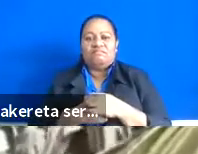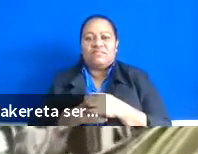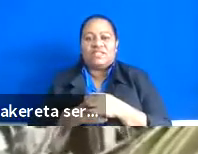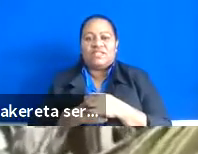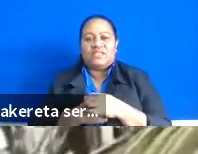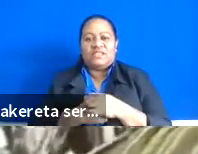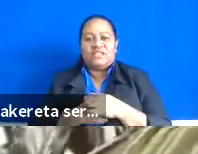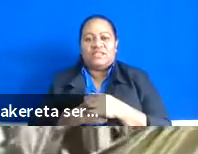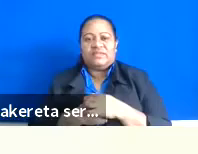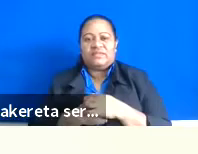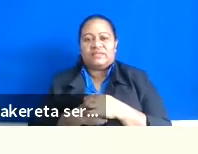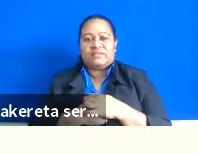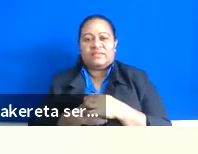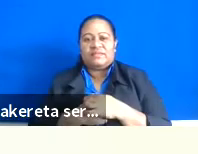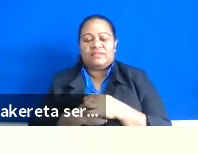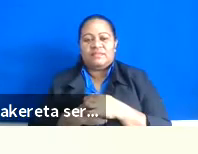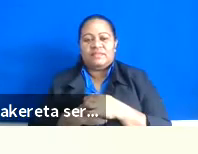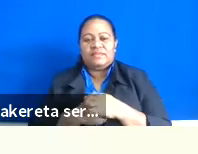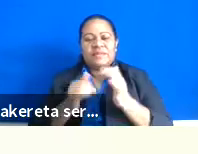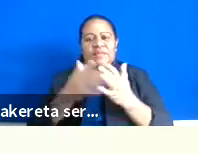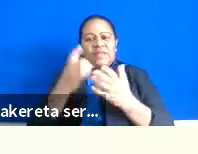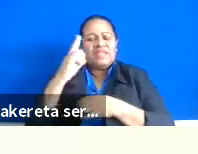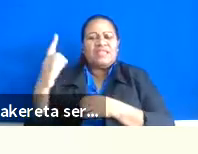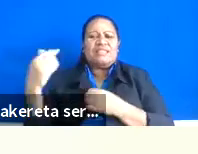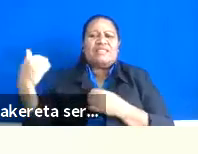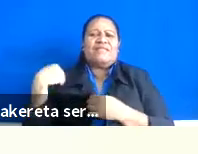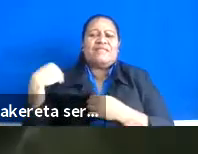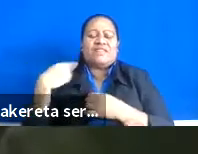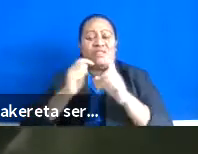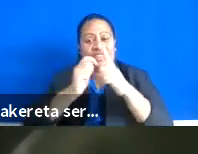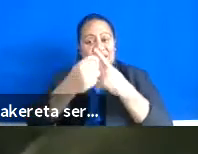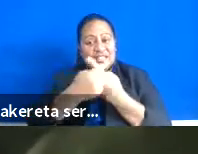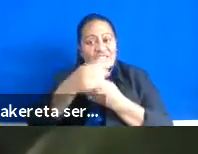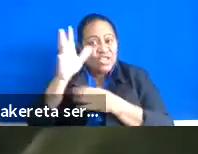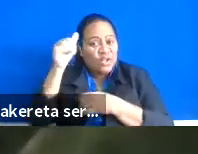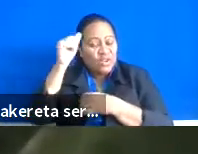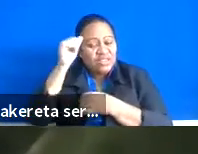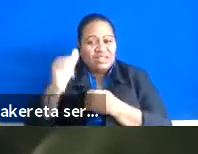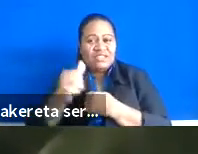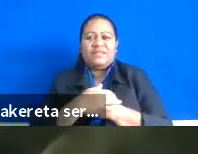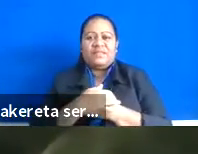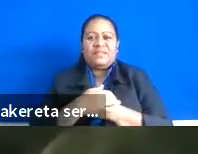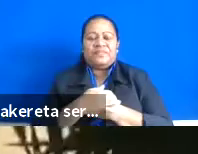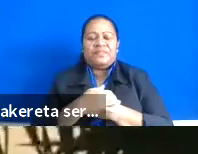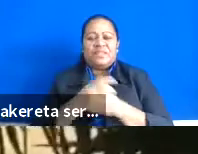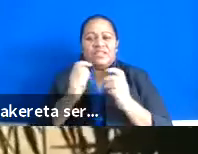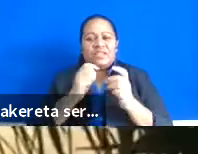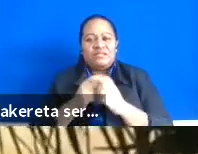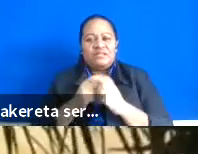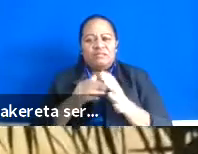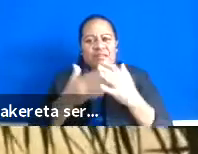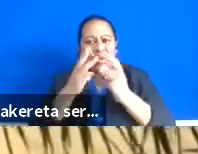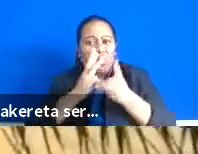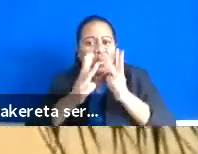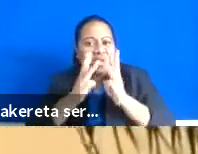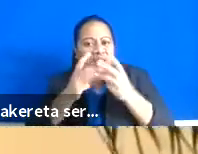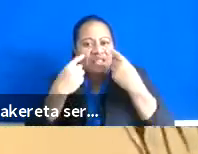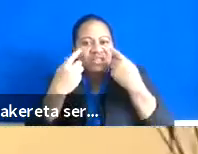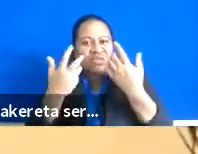Seeing the effectiveness of traditional ecological knowledge, traditional weather indicators, it is